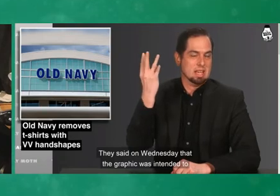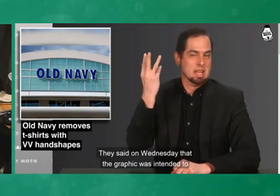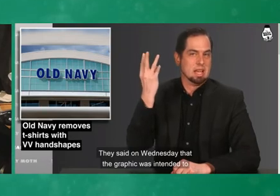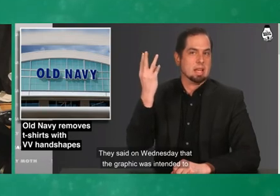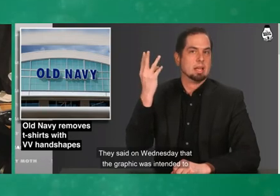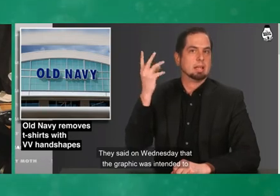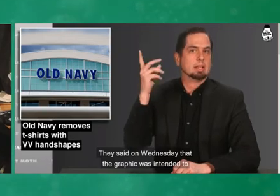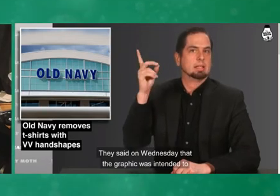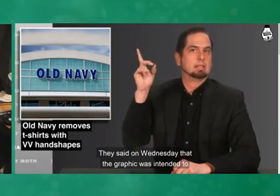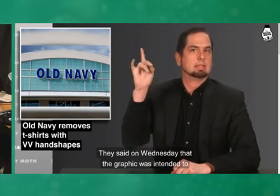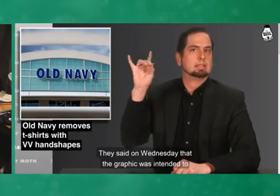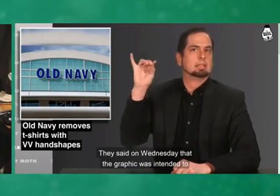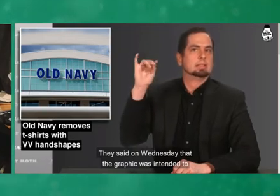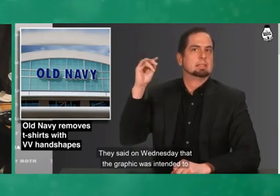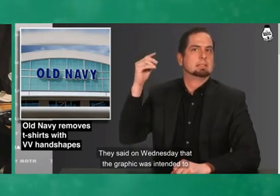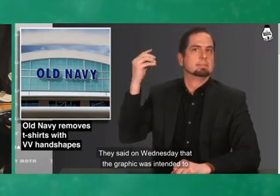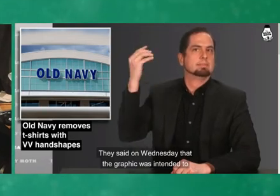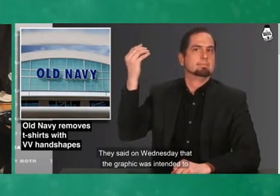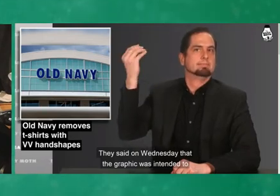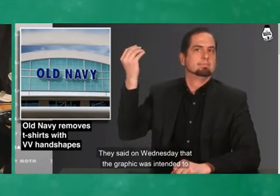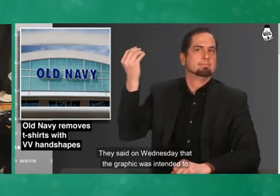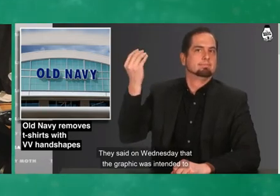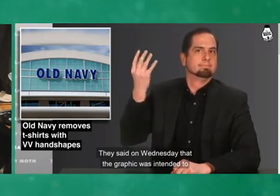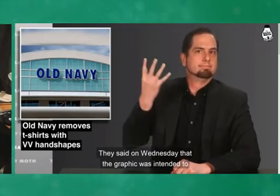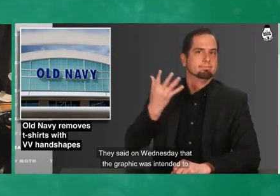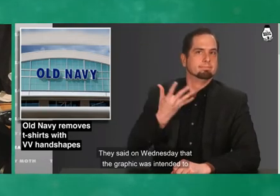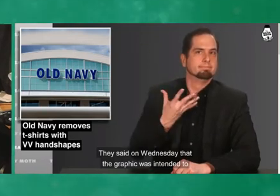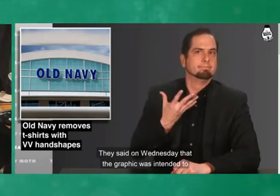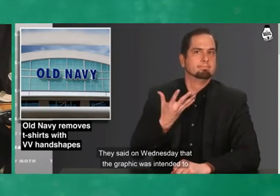those guys